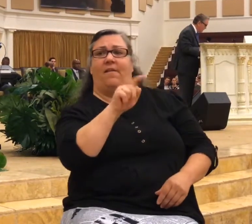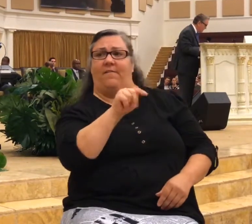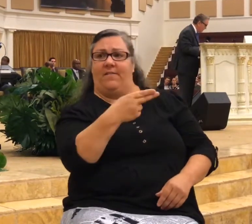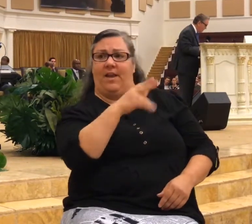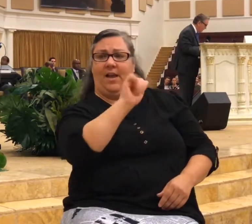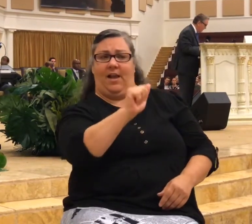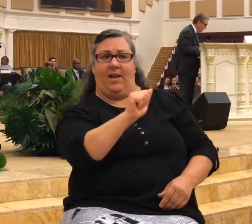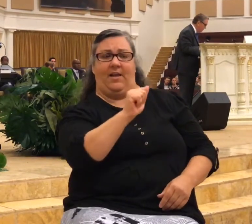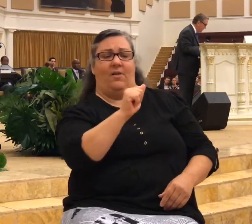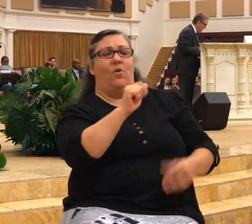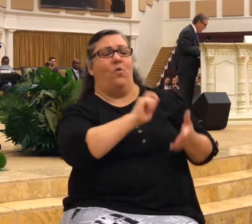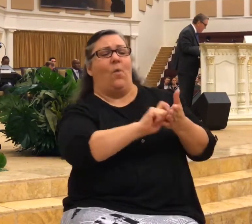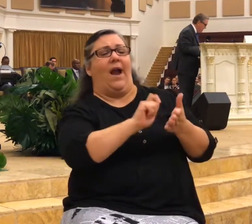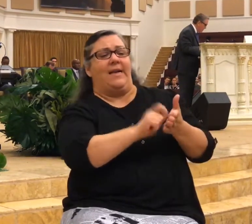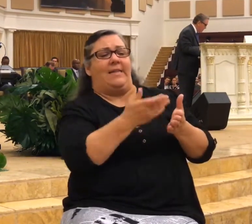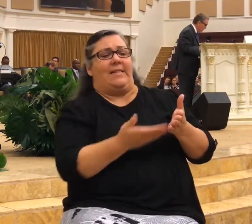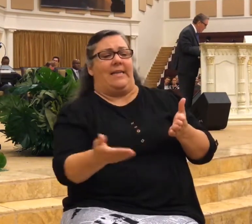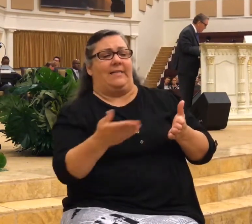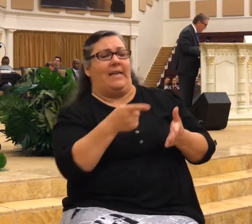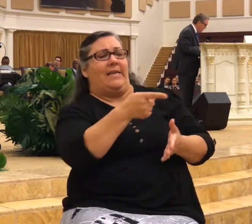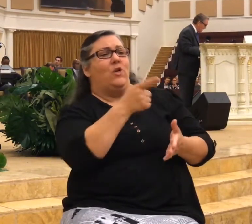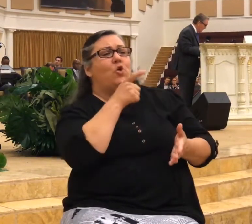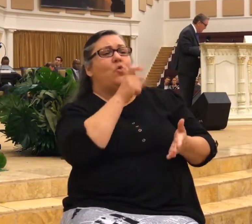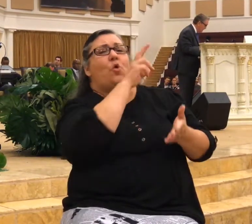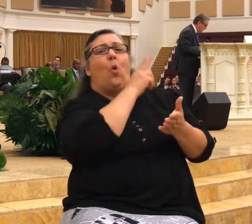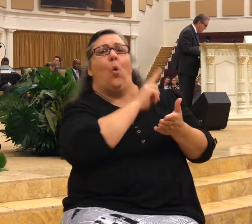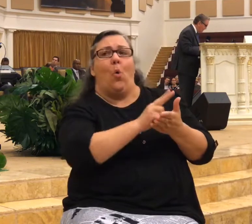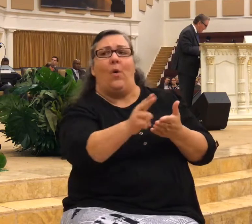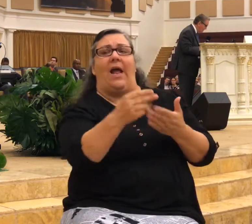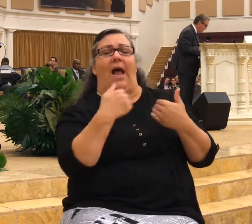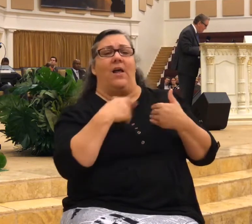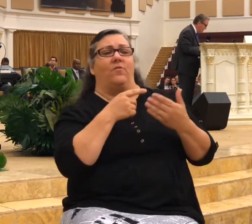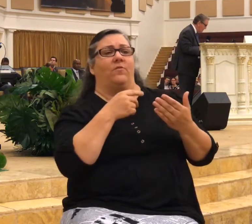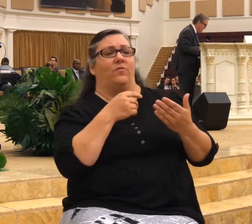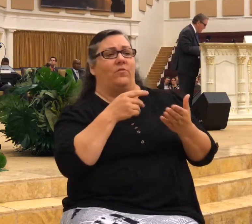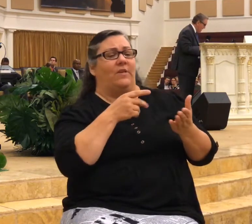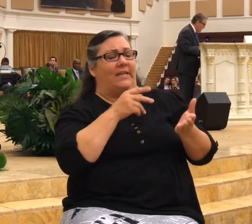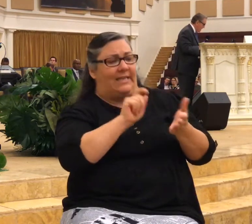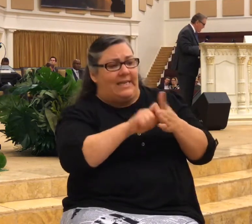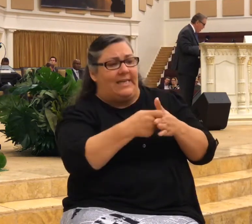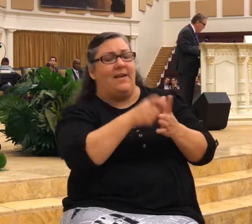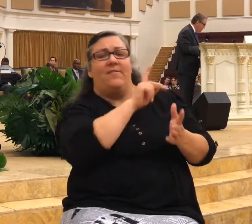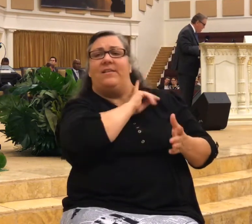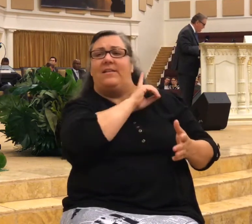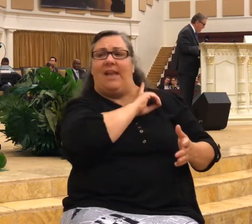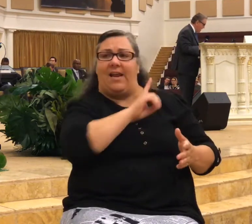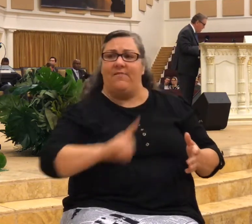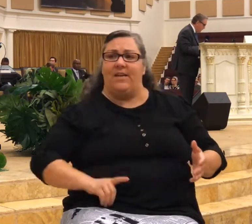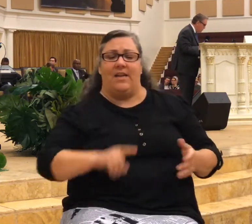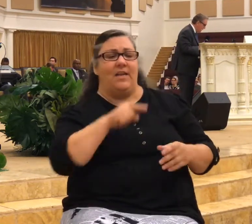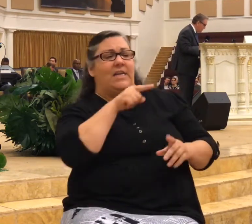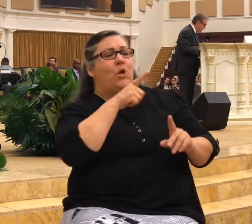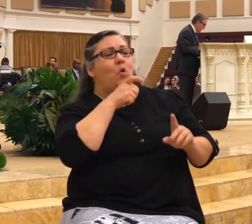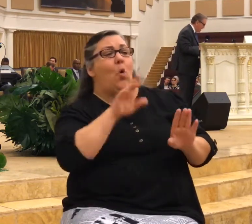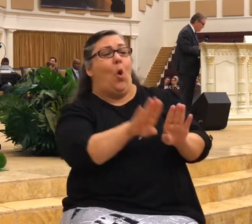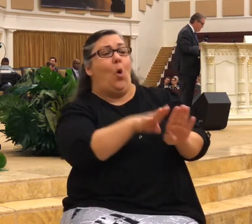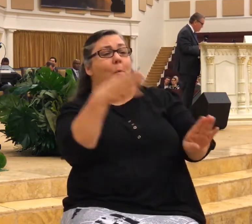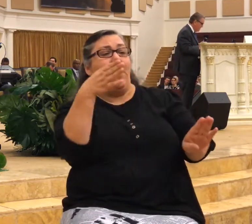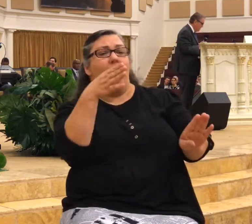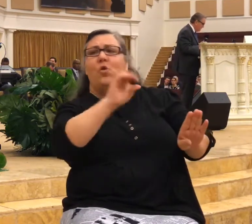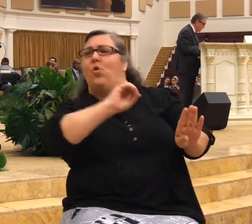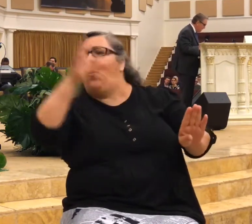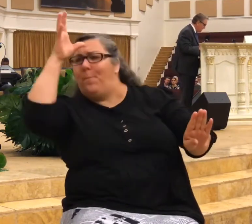saith he that is holy, he that is true, he that hath the key of David, he that openeth and no man